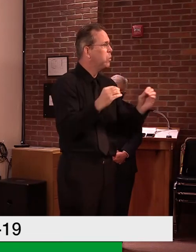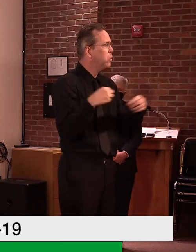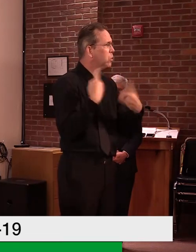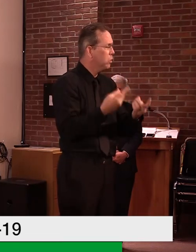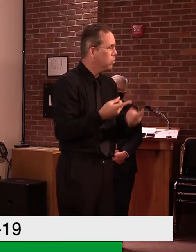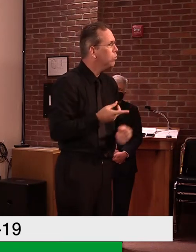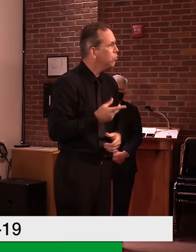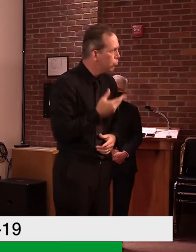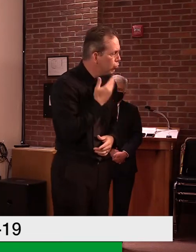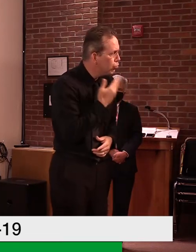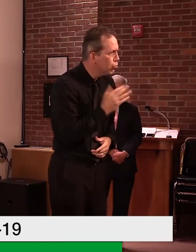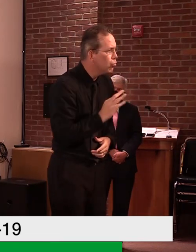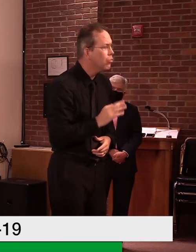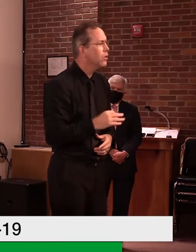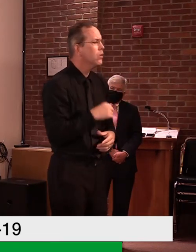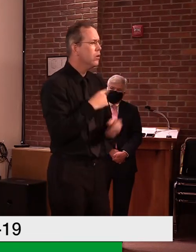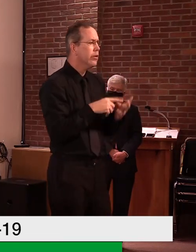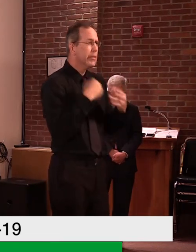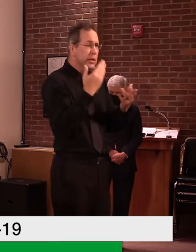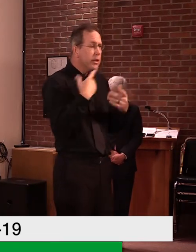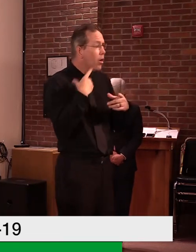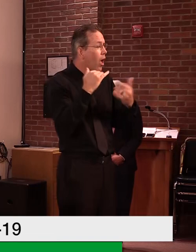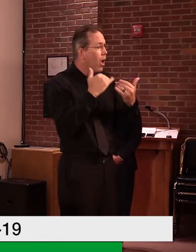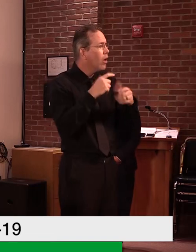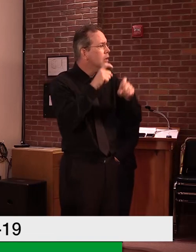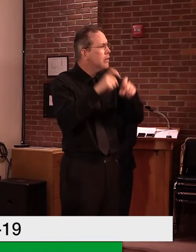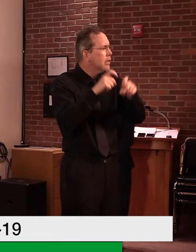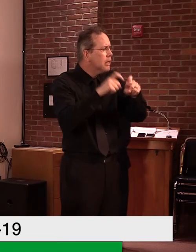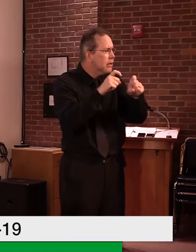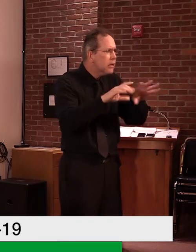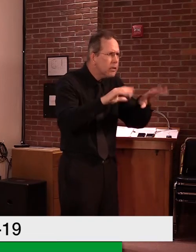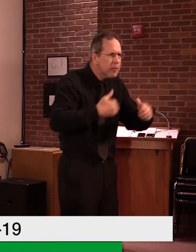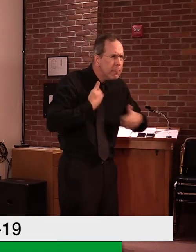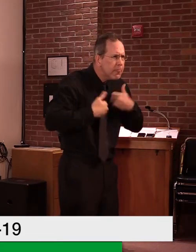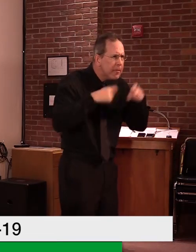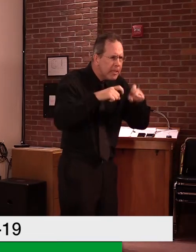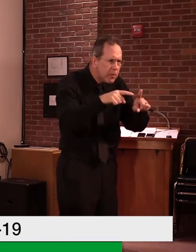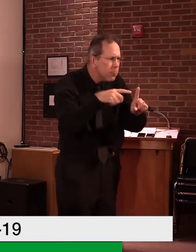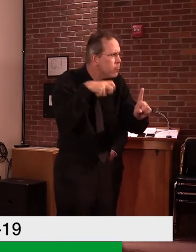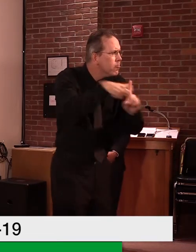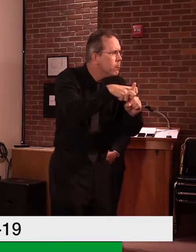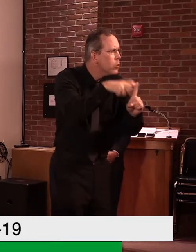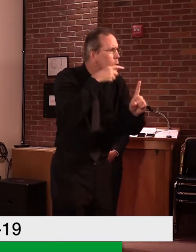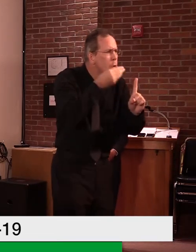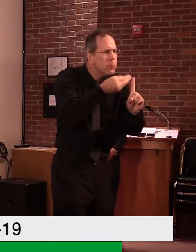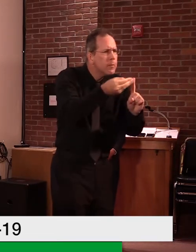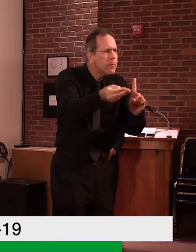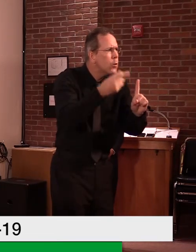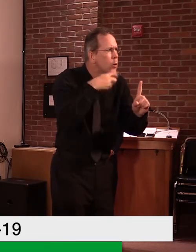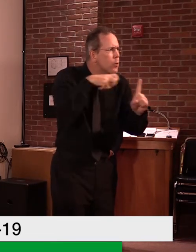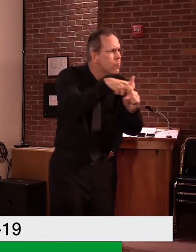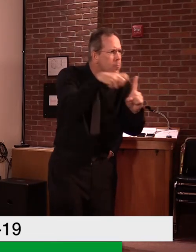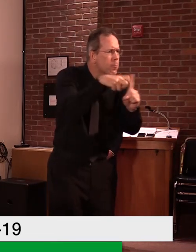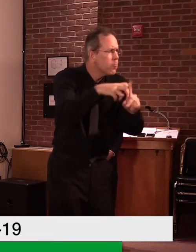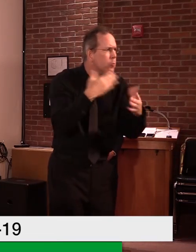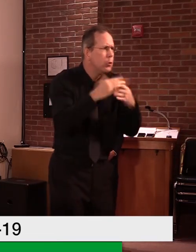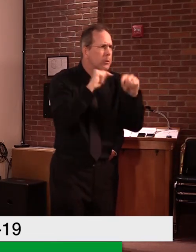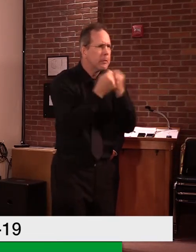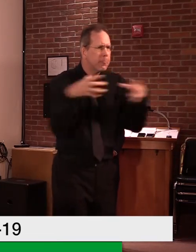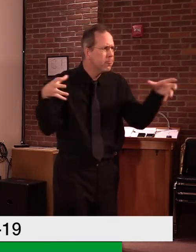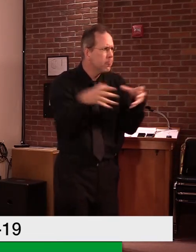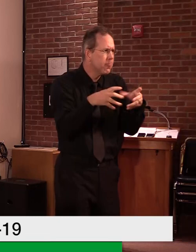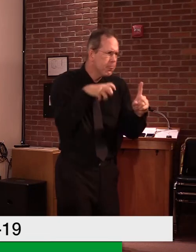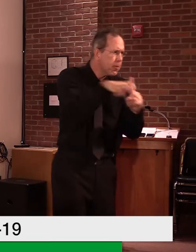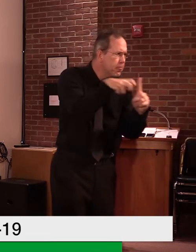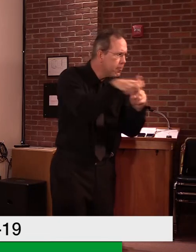strongest and most nimble testing and contact tracing programs in the country, the hard work of our health department and emergency management